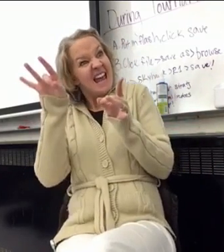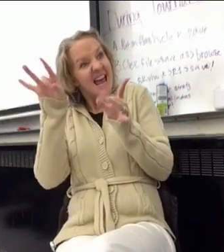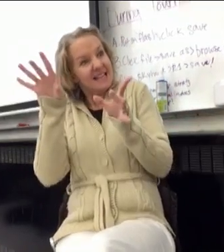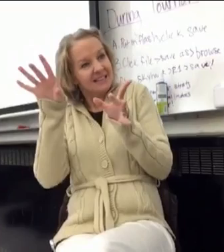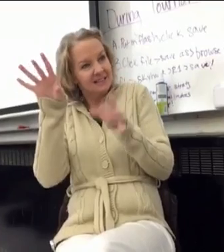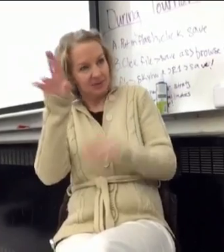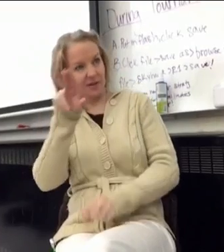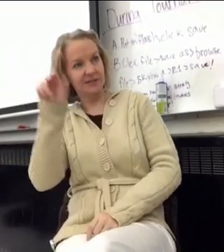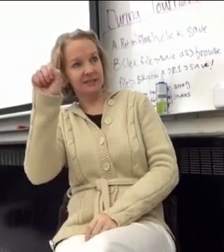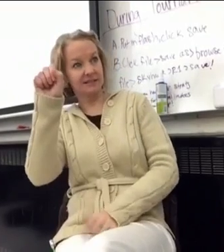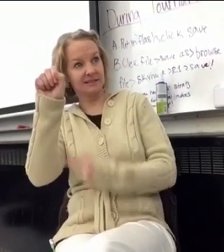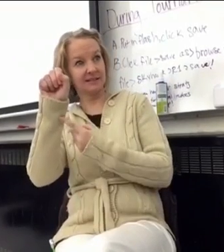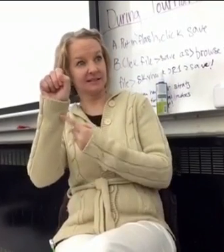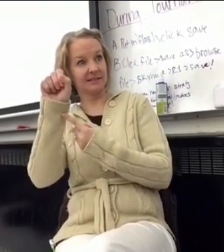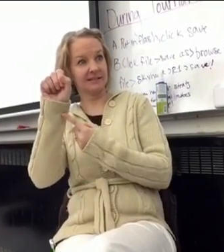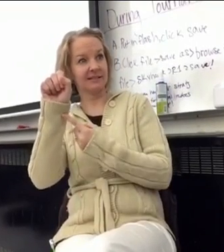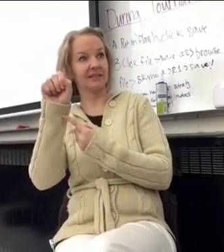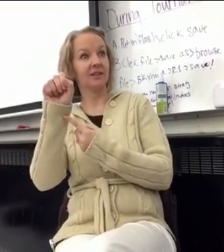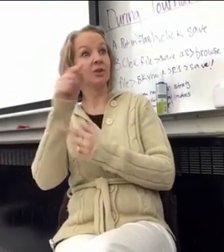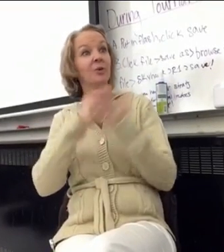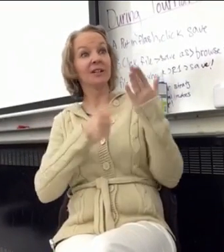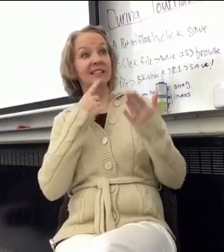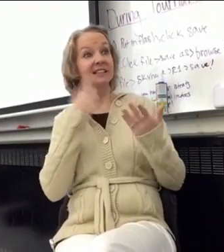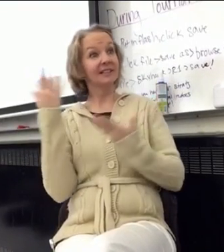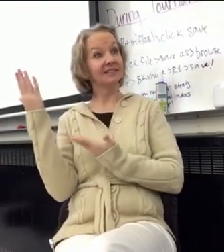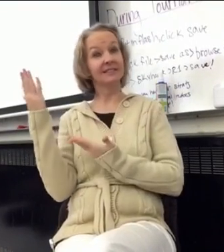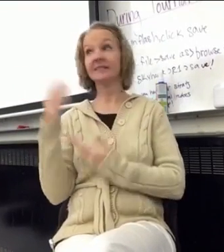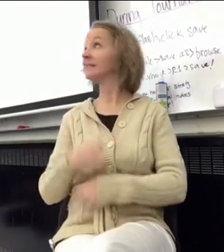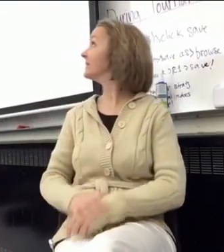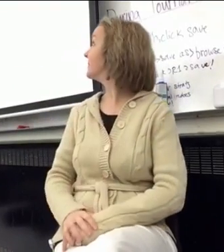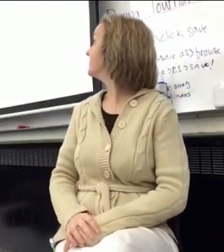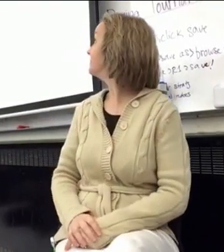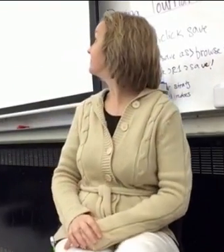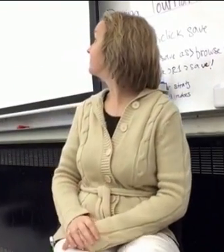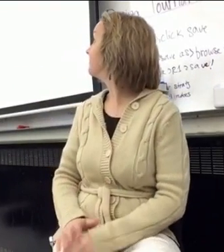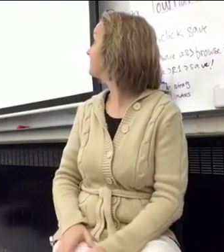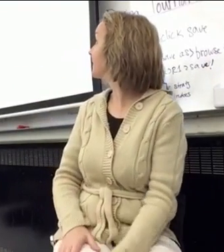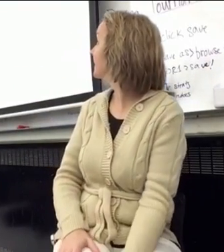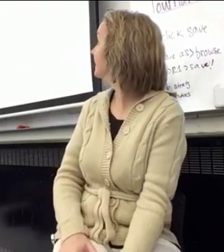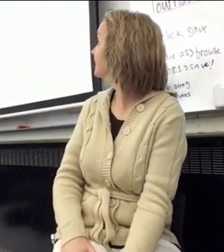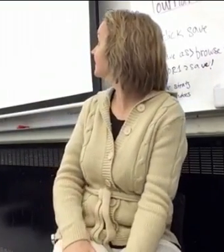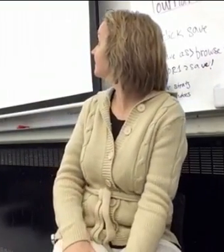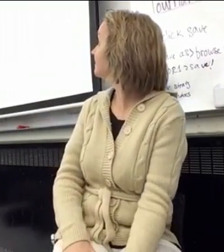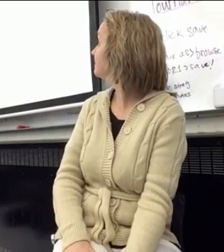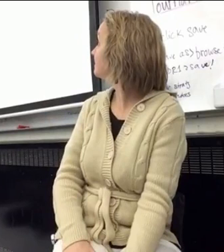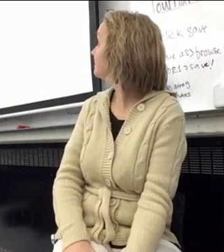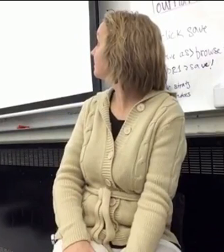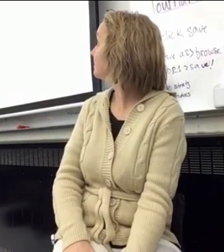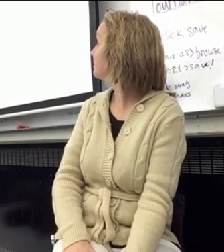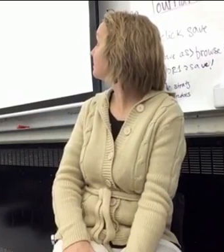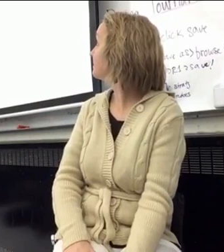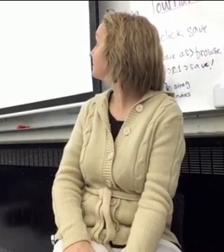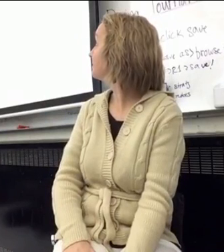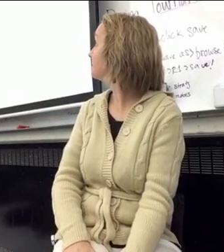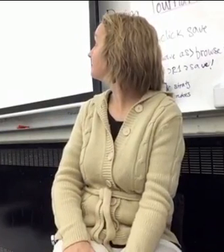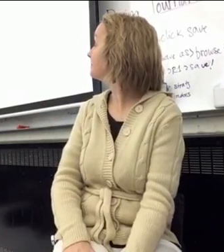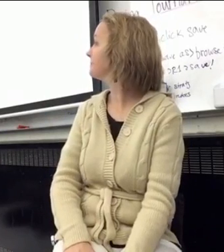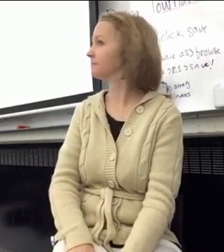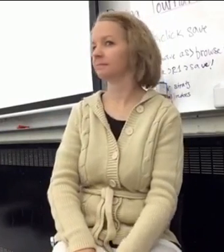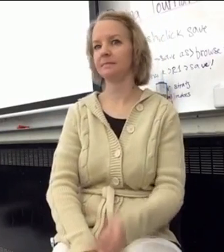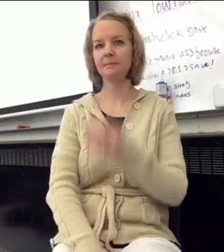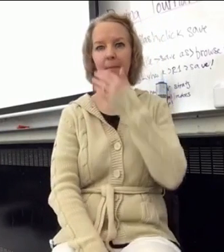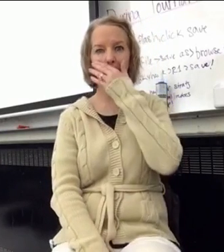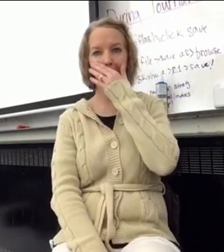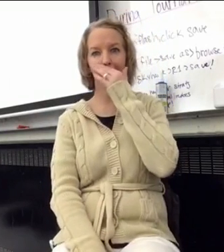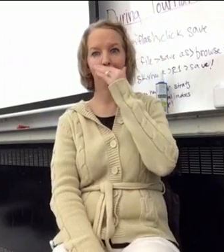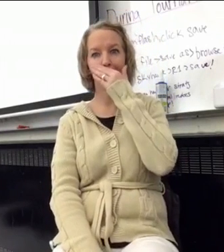United States. In fact, this is what he says about it. It's been said that I should apply to the United States for a pardon, but repentance must precede the